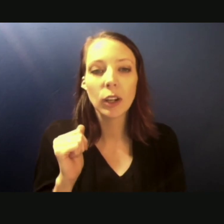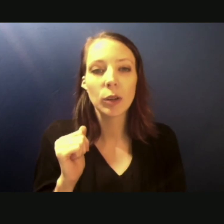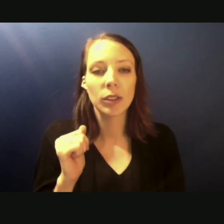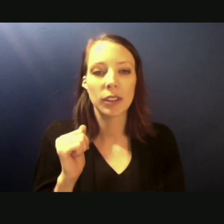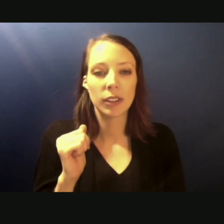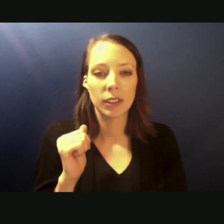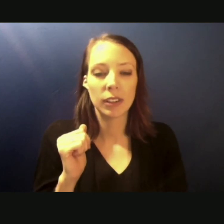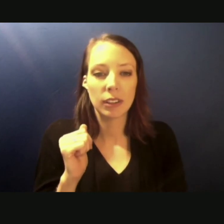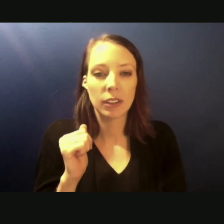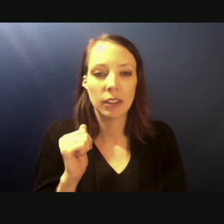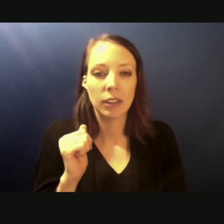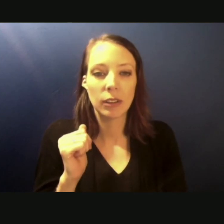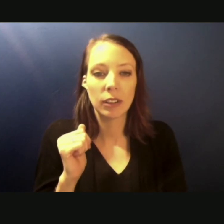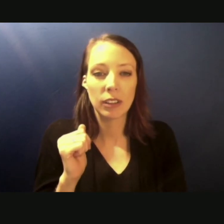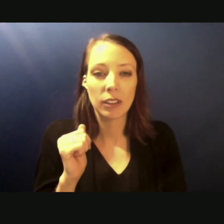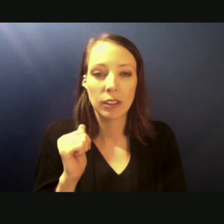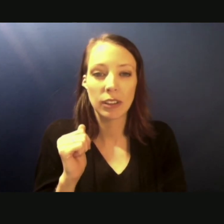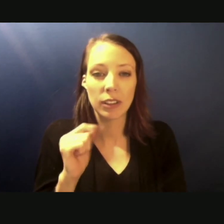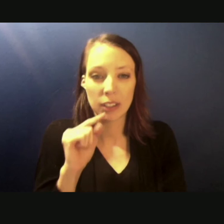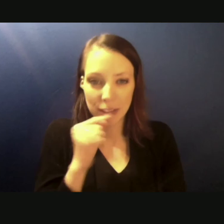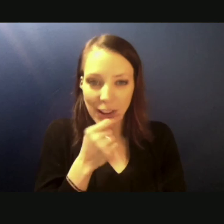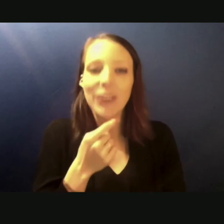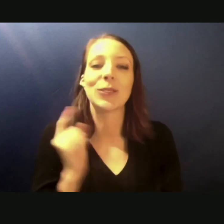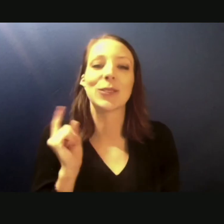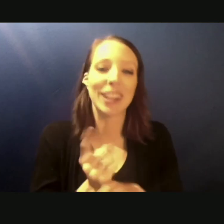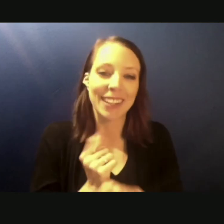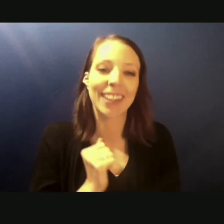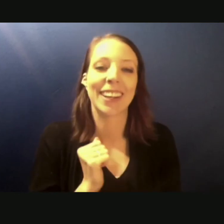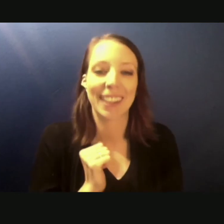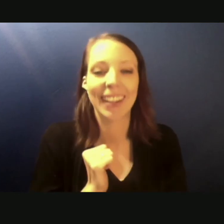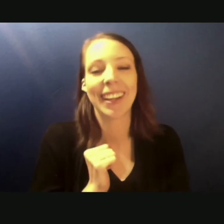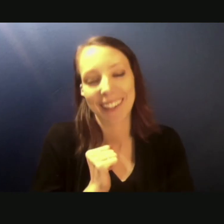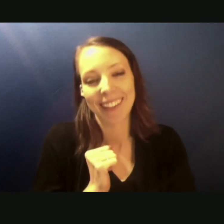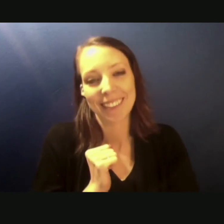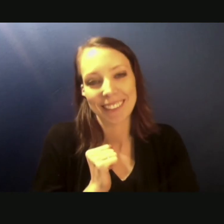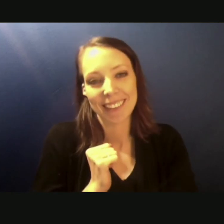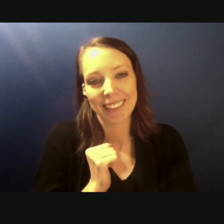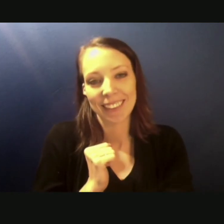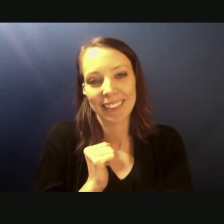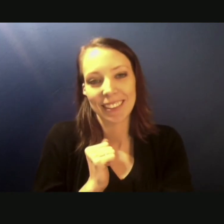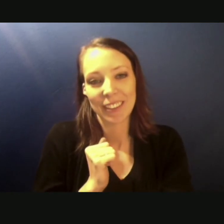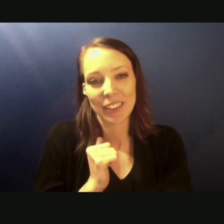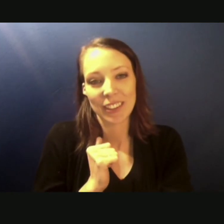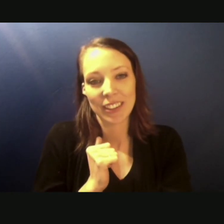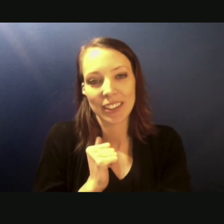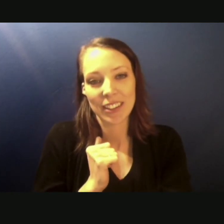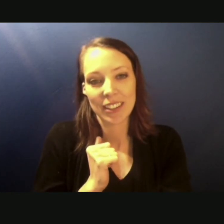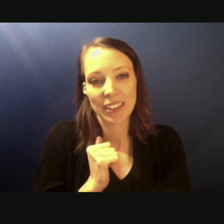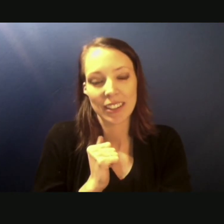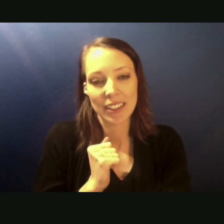we do a lot of the cornbread, a lot of cornbread. And so my father's